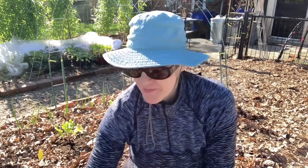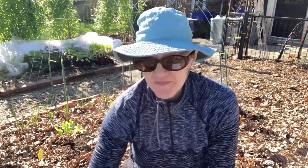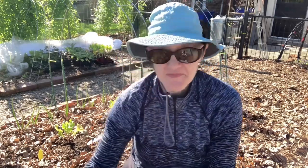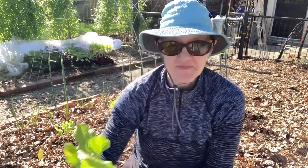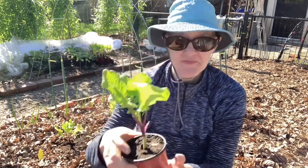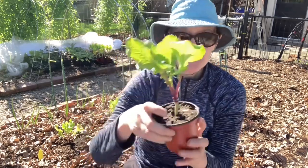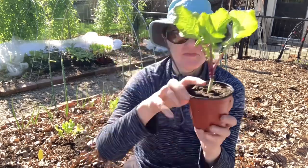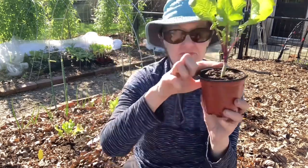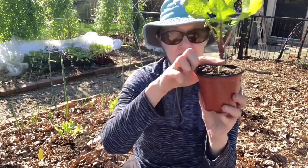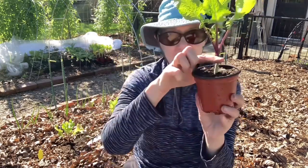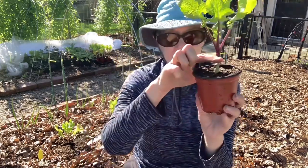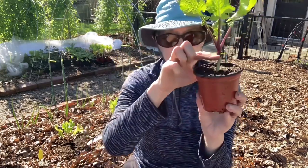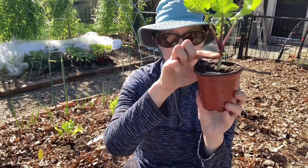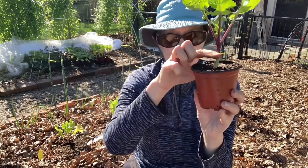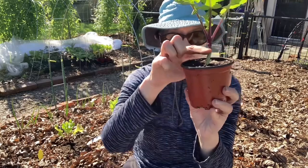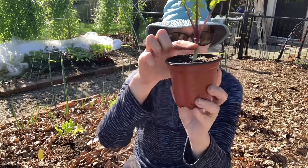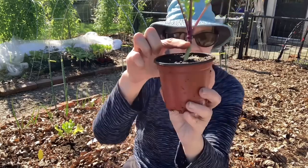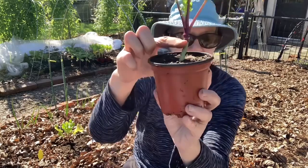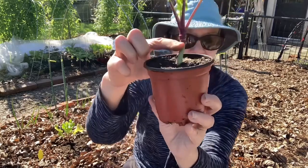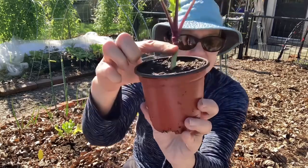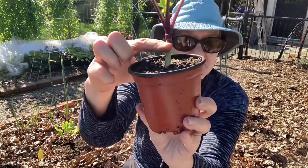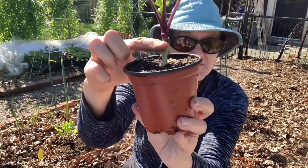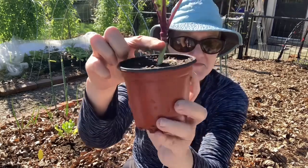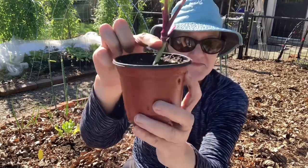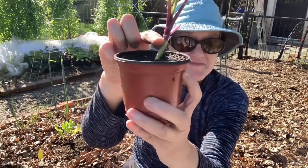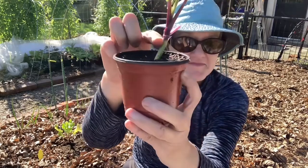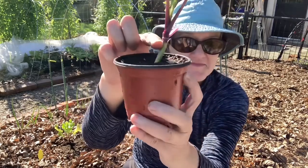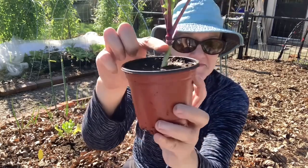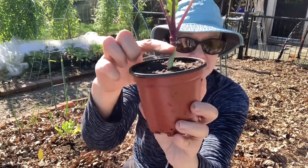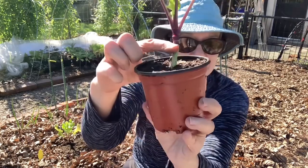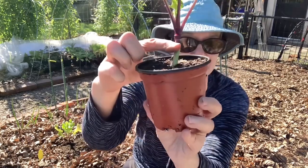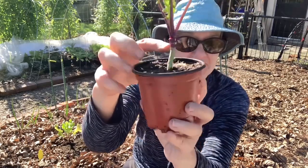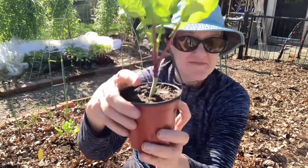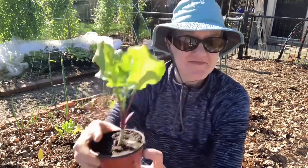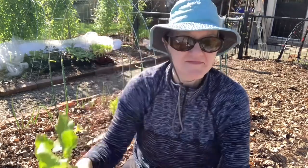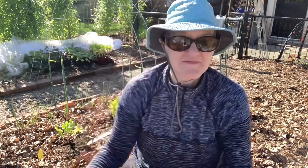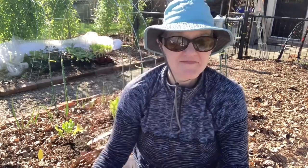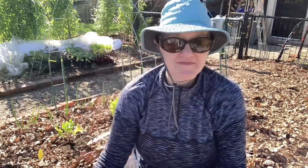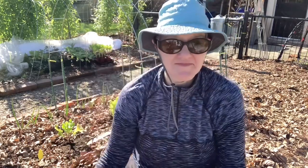neck, up here to the first set of leaves.